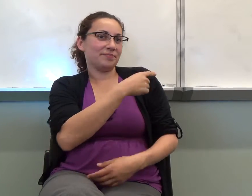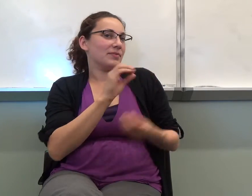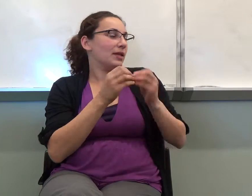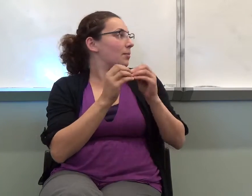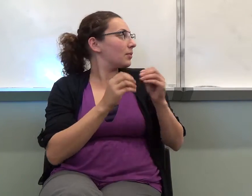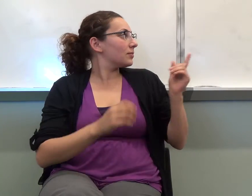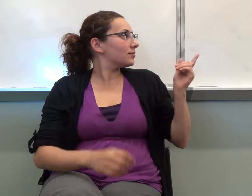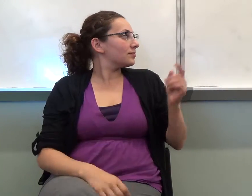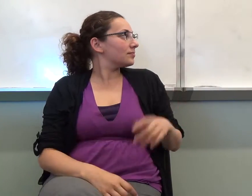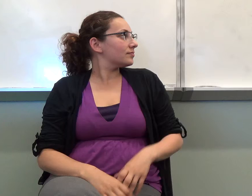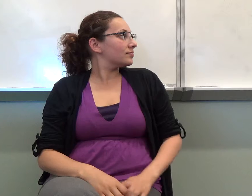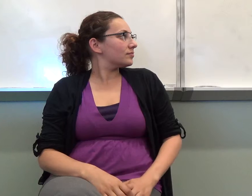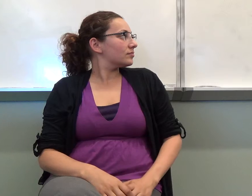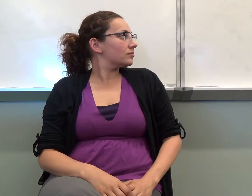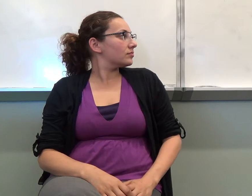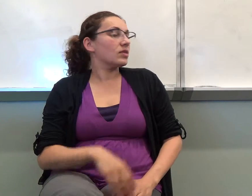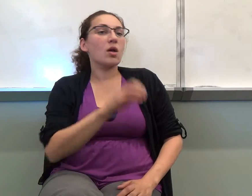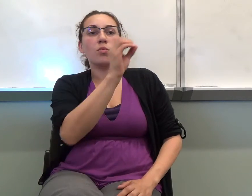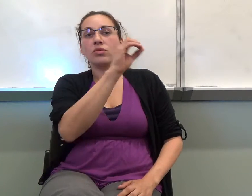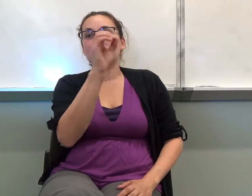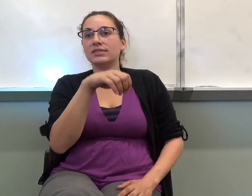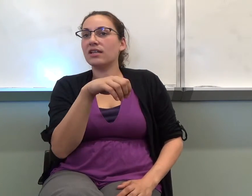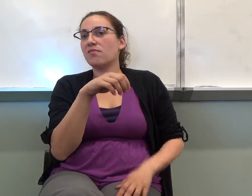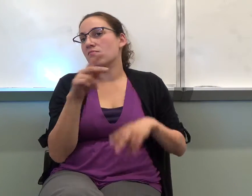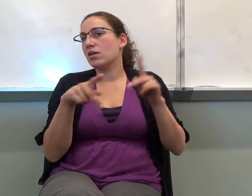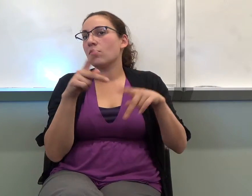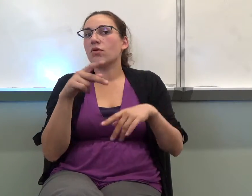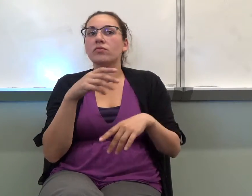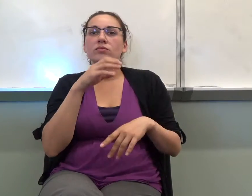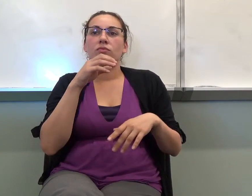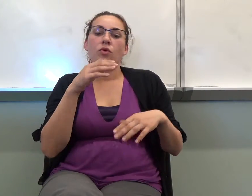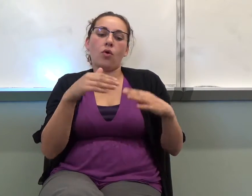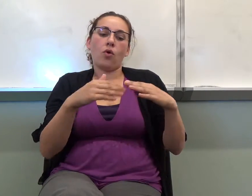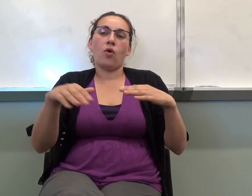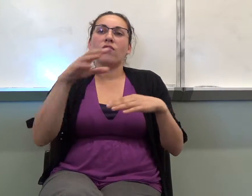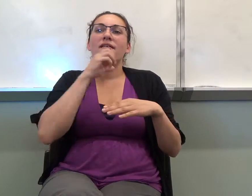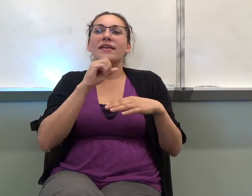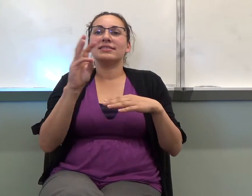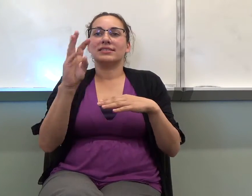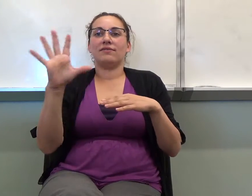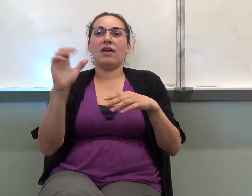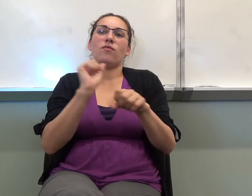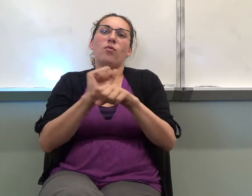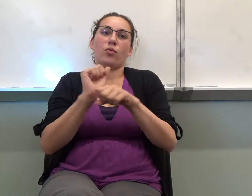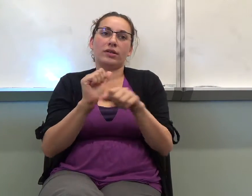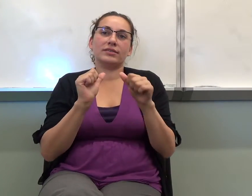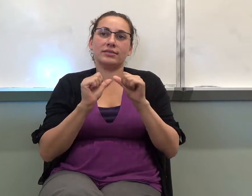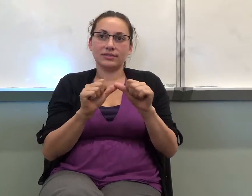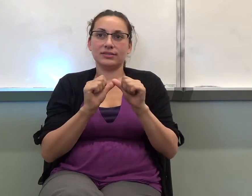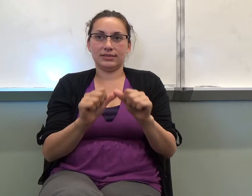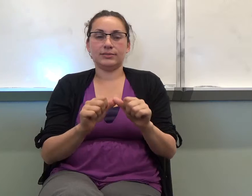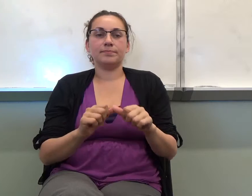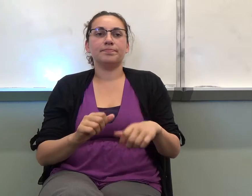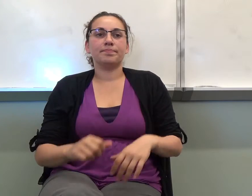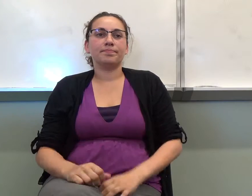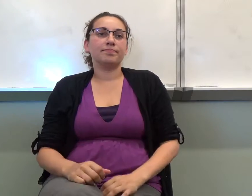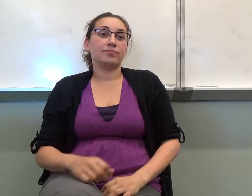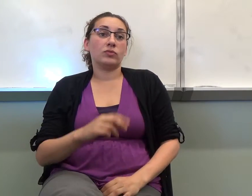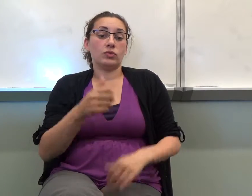And these are percentages of people over 65 in the force. Okay, if you're trying to predict for 2020, let's put